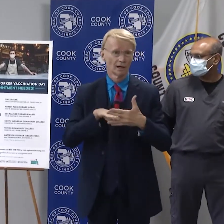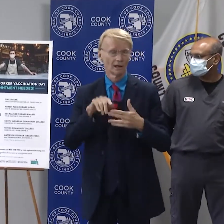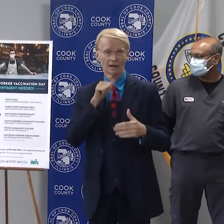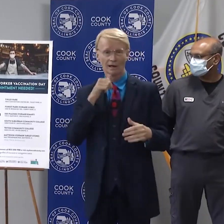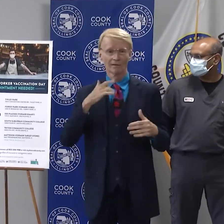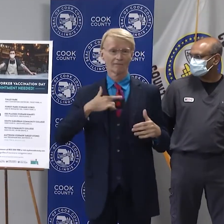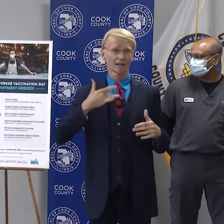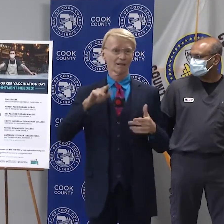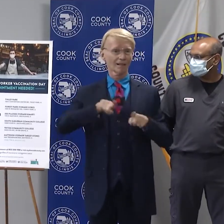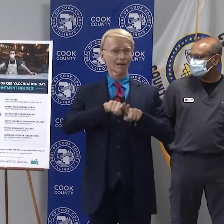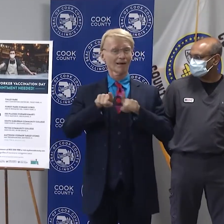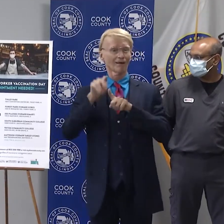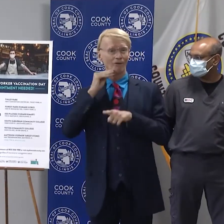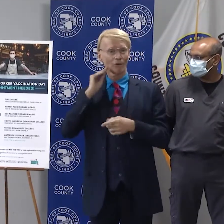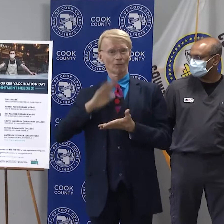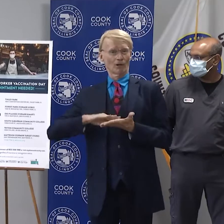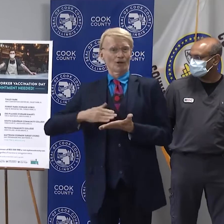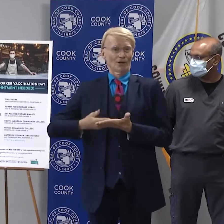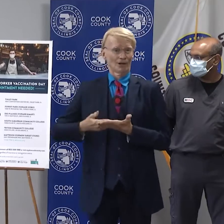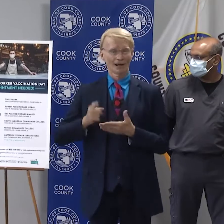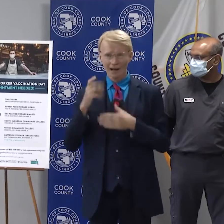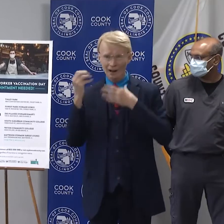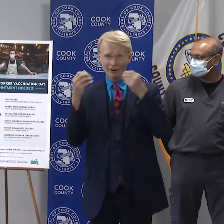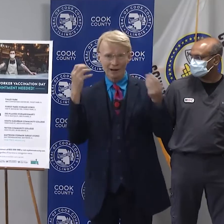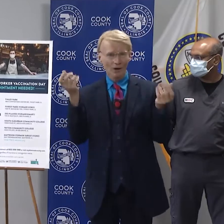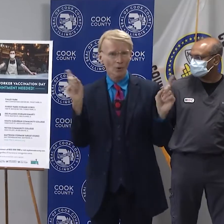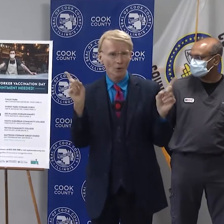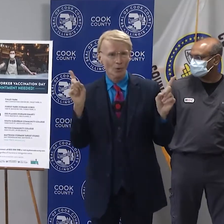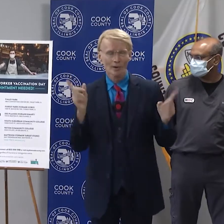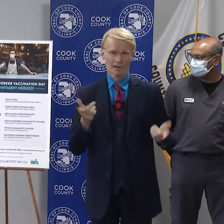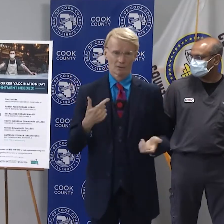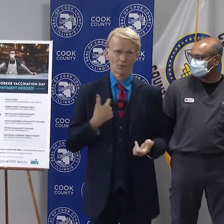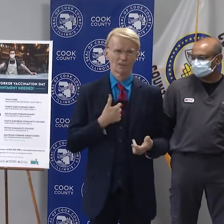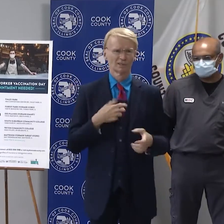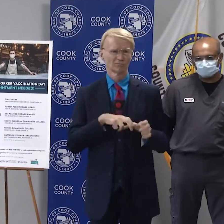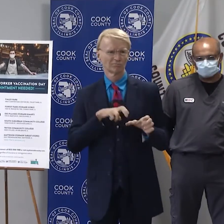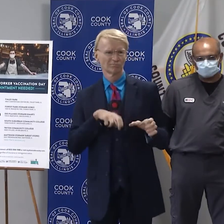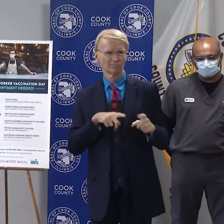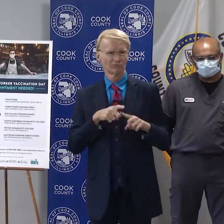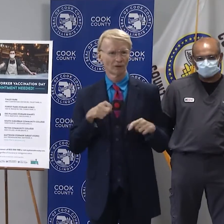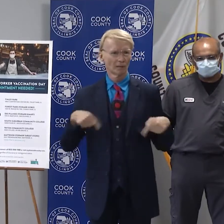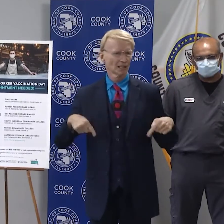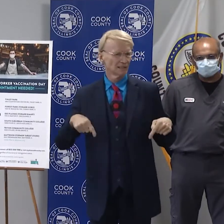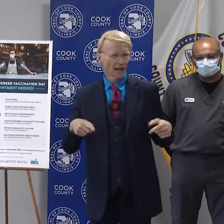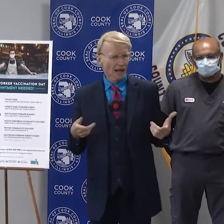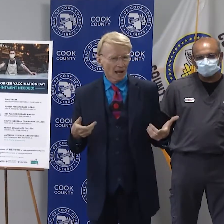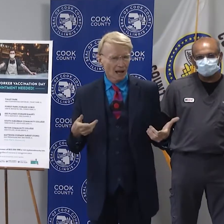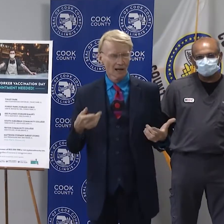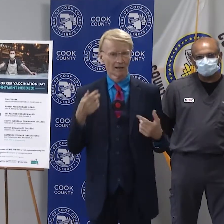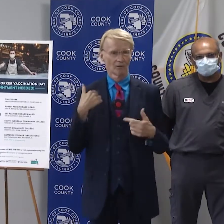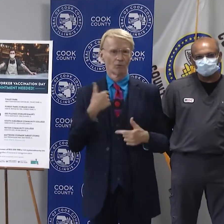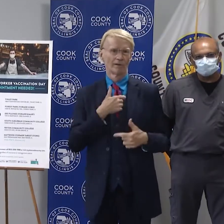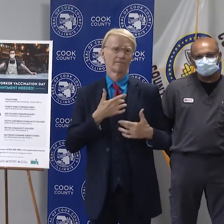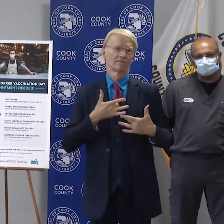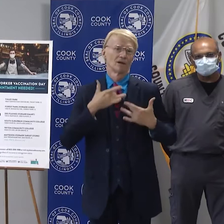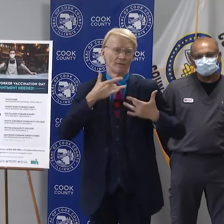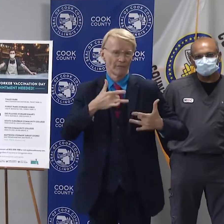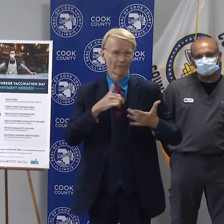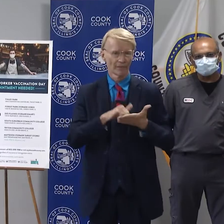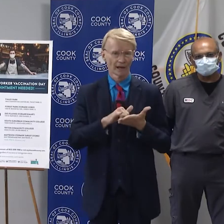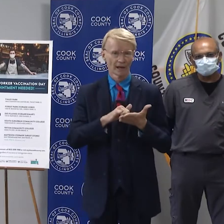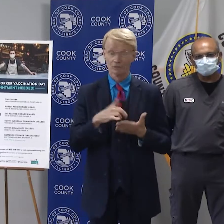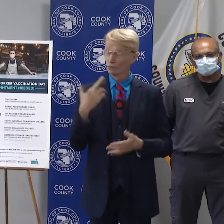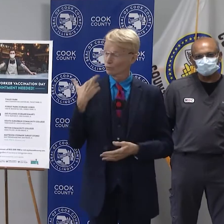kitchens, and a respite from the anxiety we all felt and continue to feel. Restaurant staff people worked